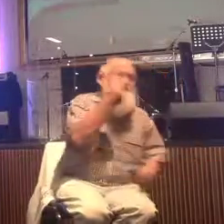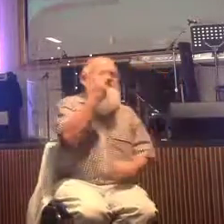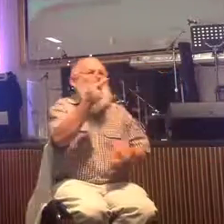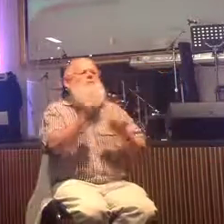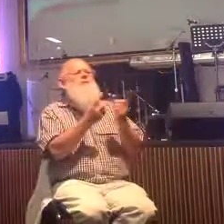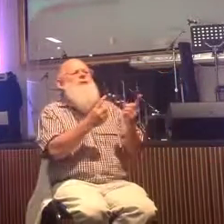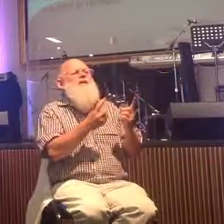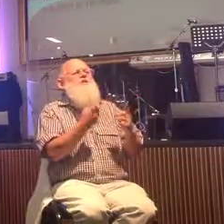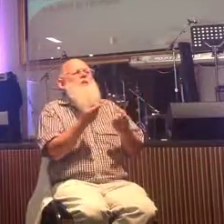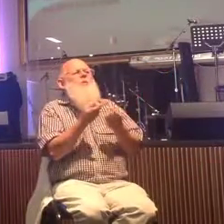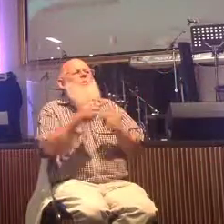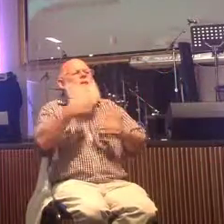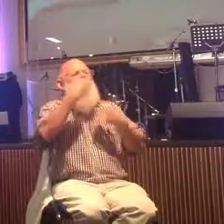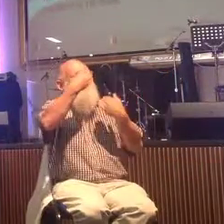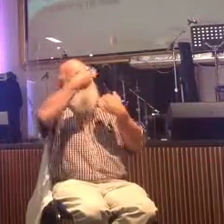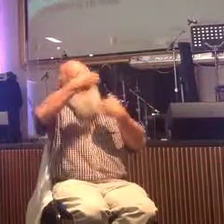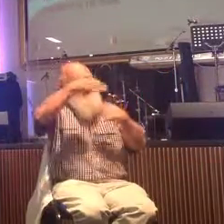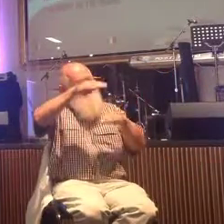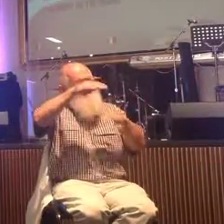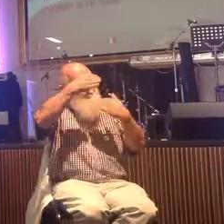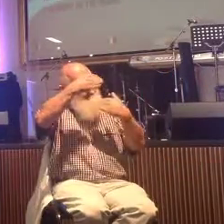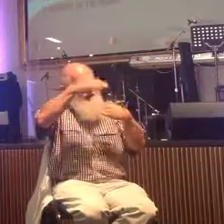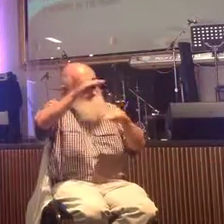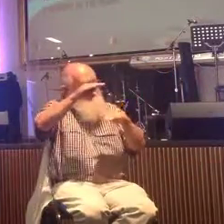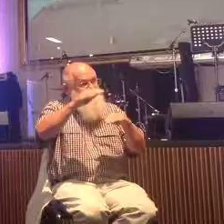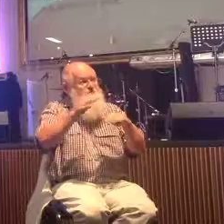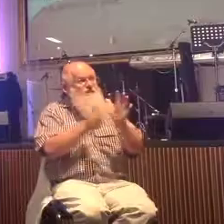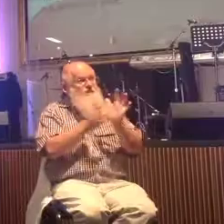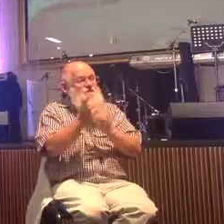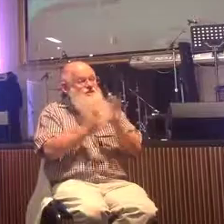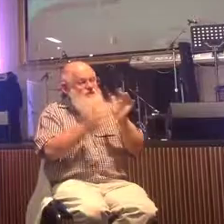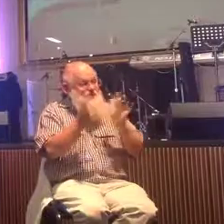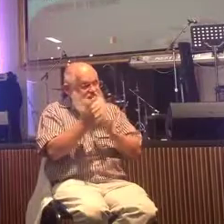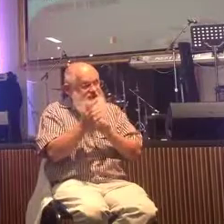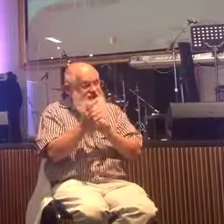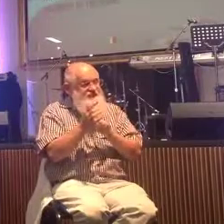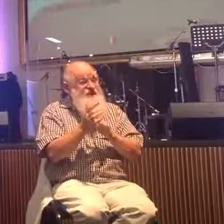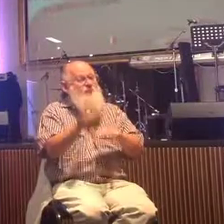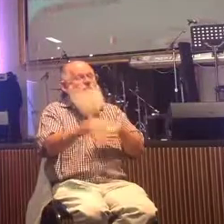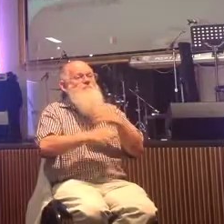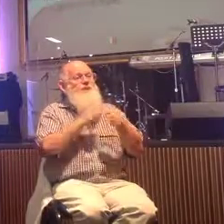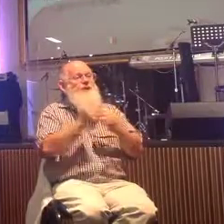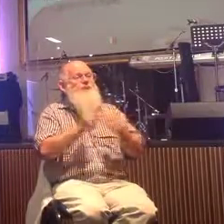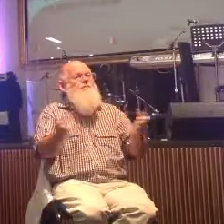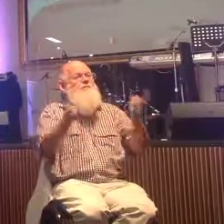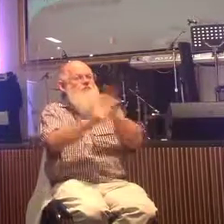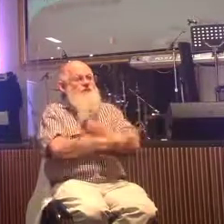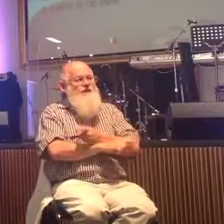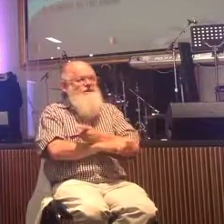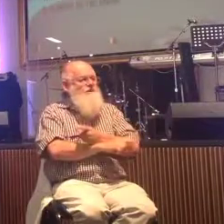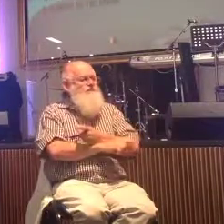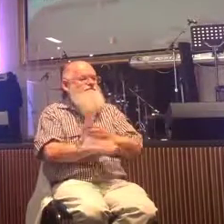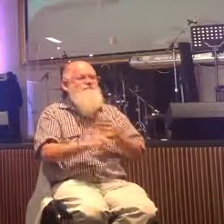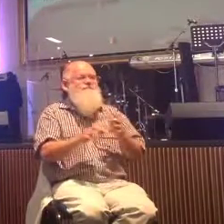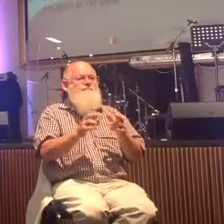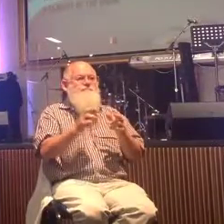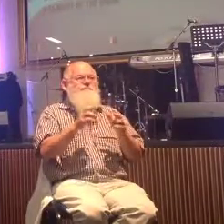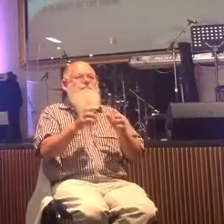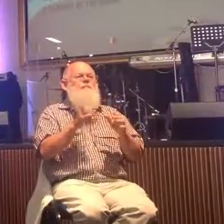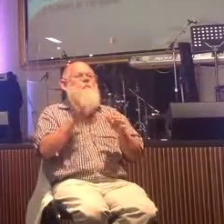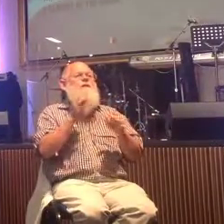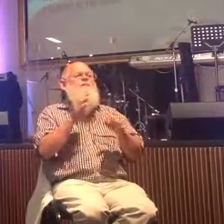The first one is seen in this passage, in the positive, right? This man was sitting at the feet of Jesus. For a Jewish person, sitting at the feet